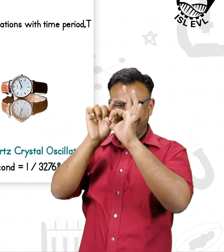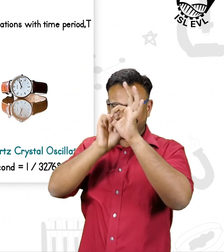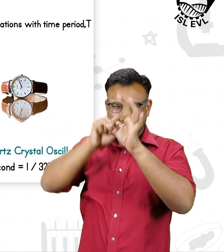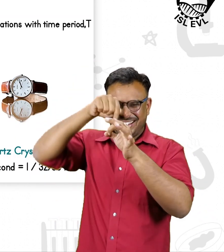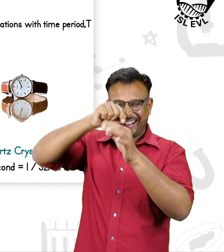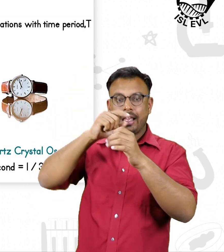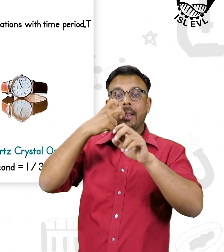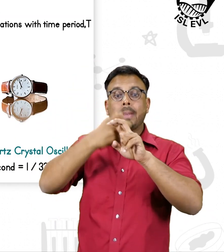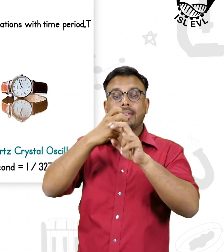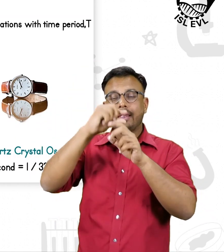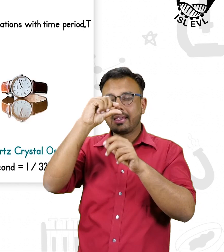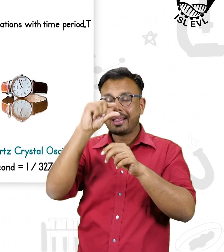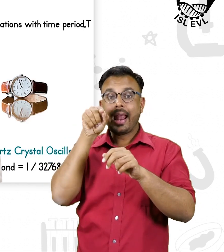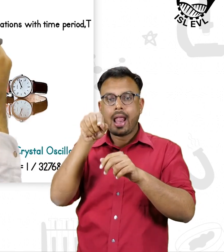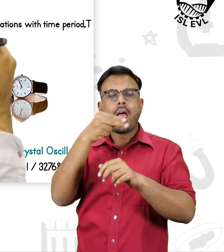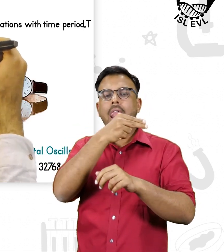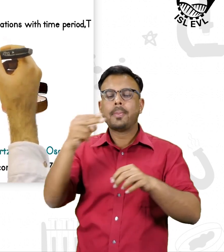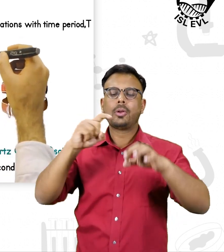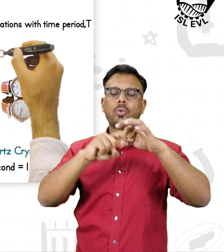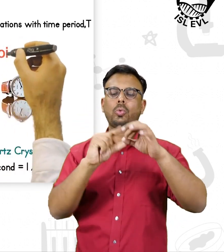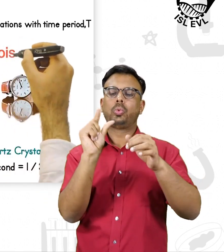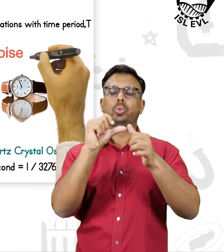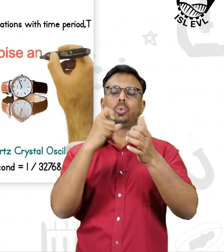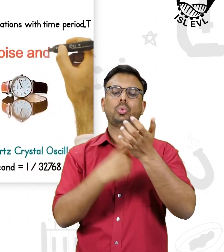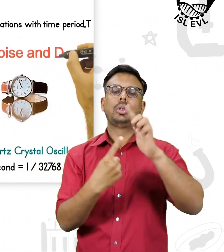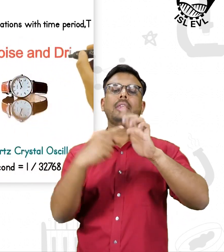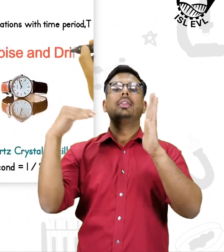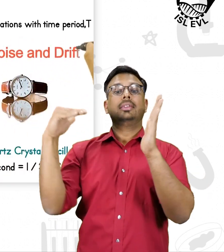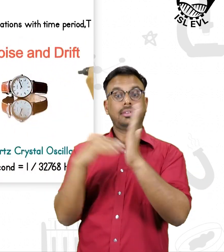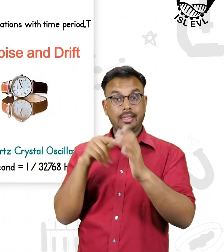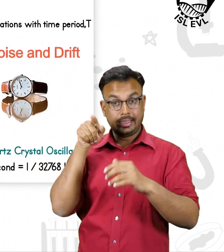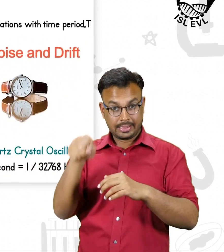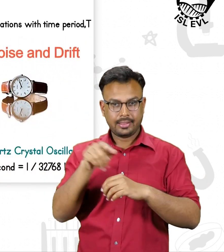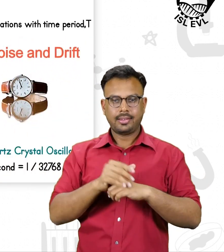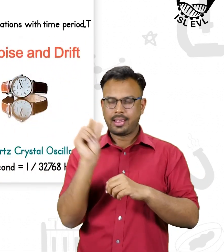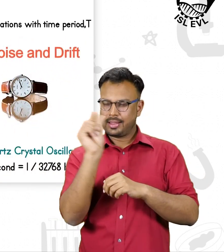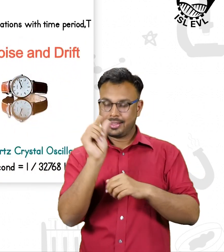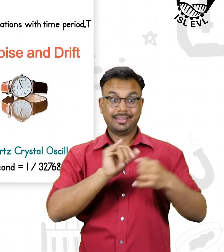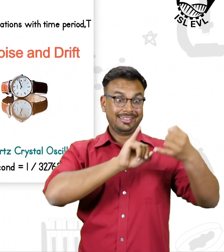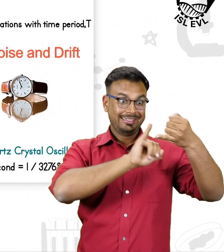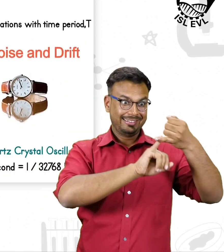are oscillator frequency, phase noise and drift.